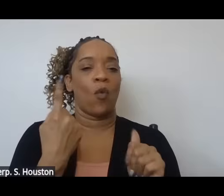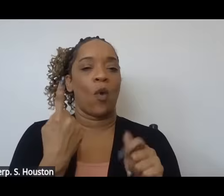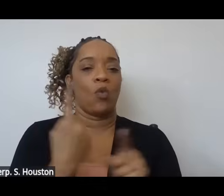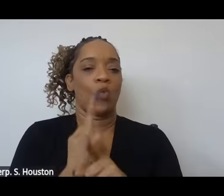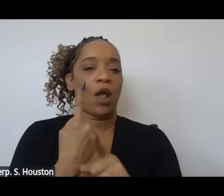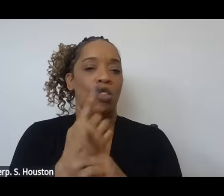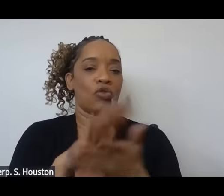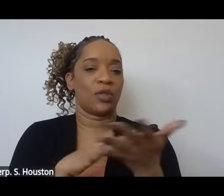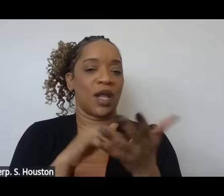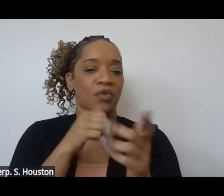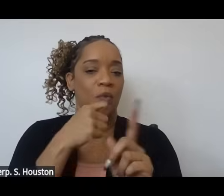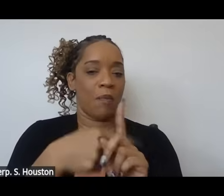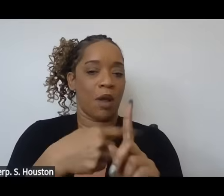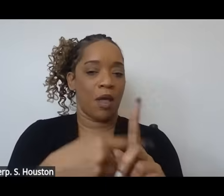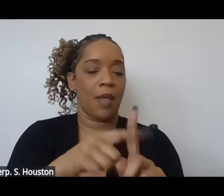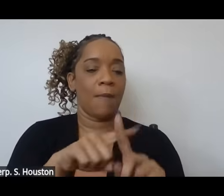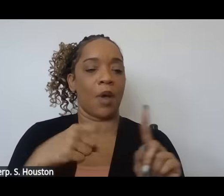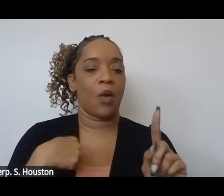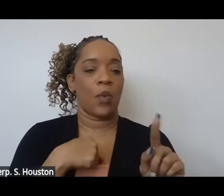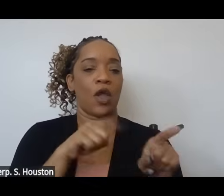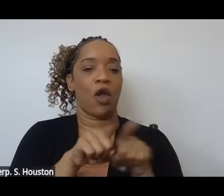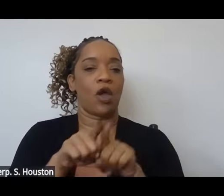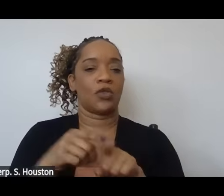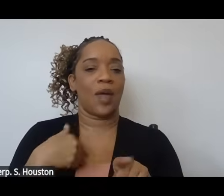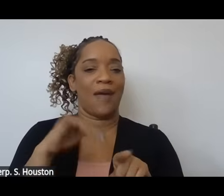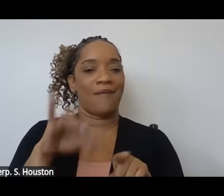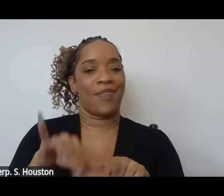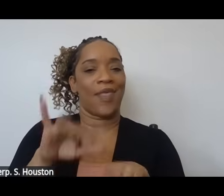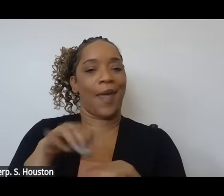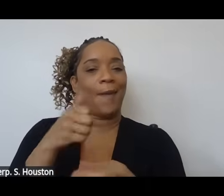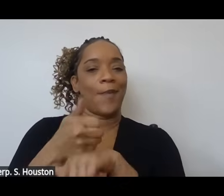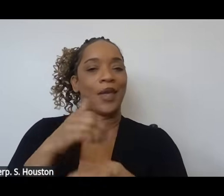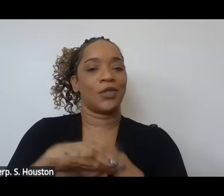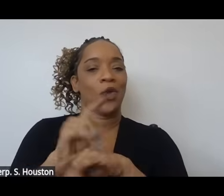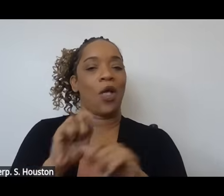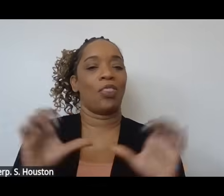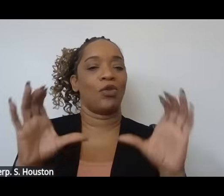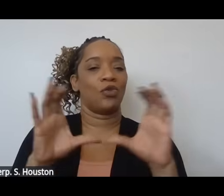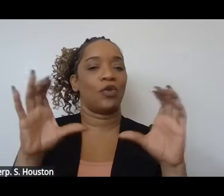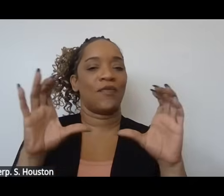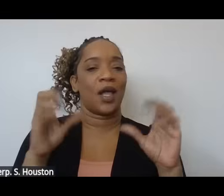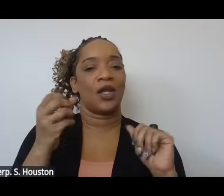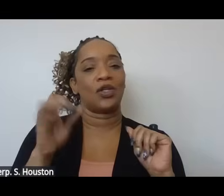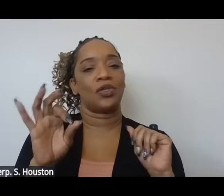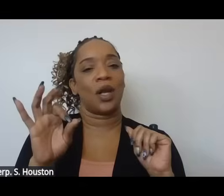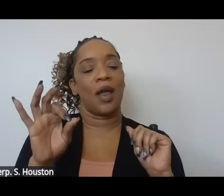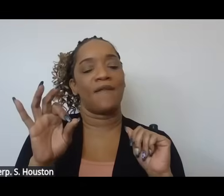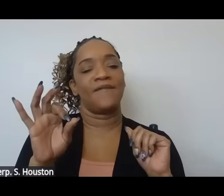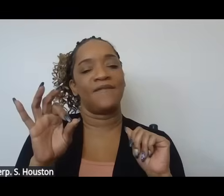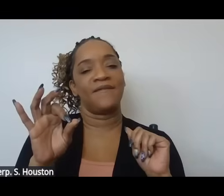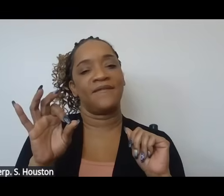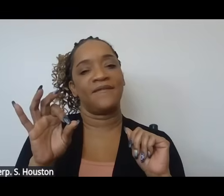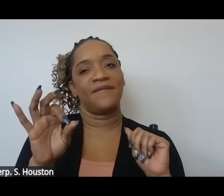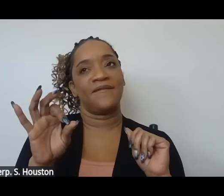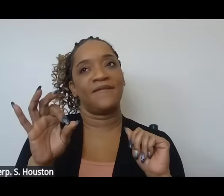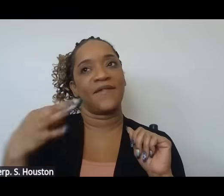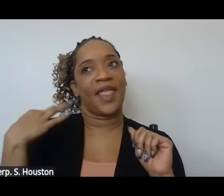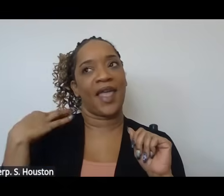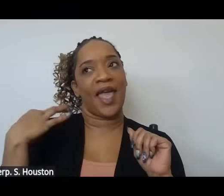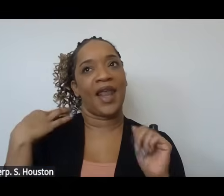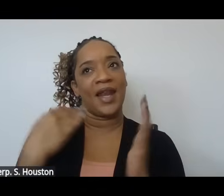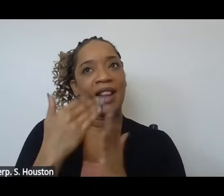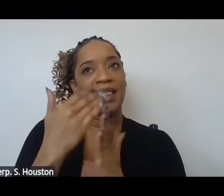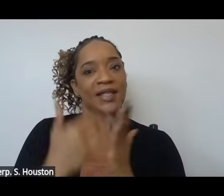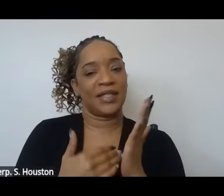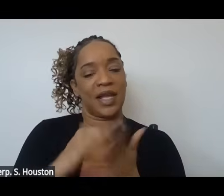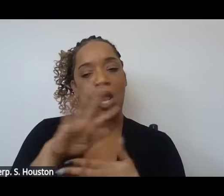we also have them based on the certification of the candidate listing and all of that, which